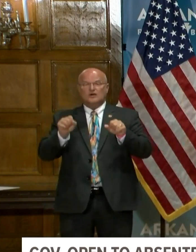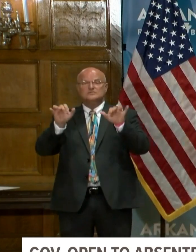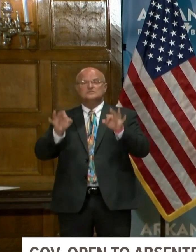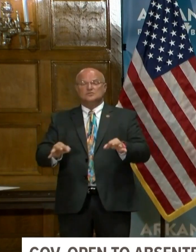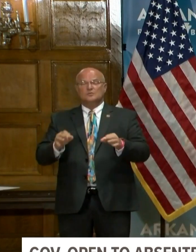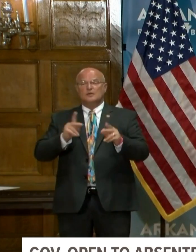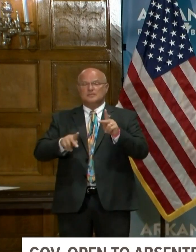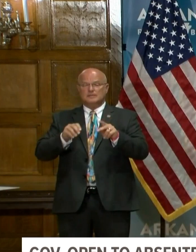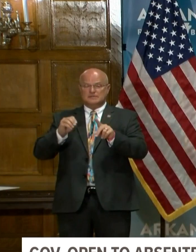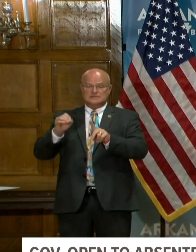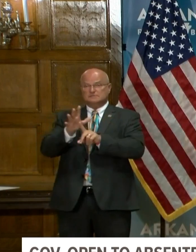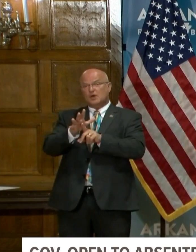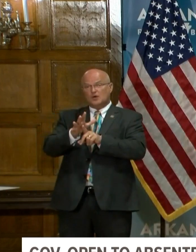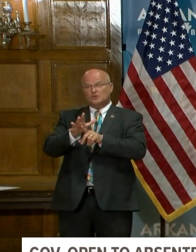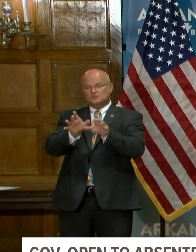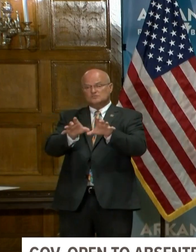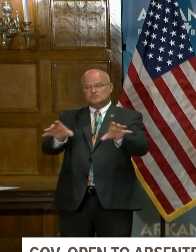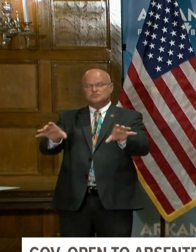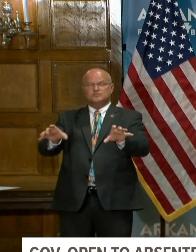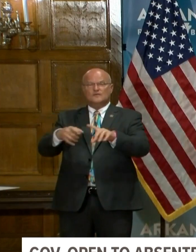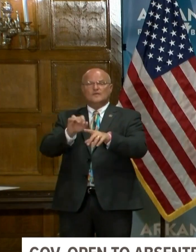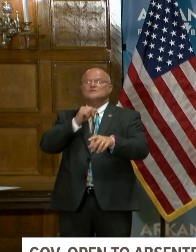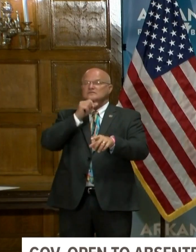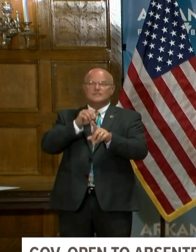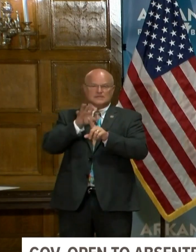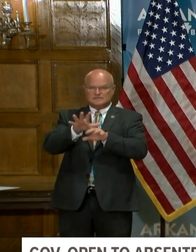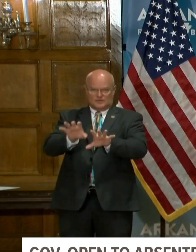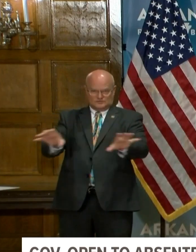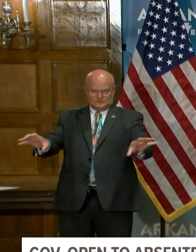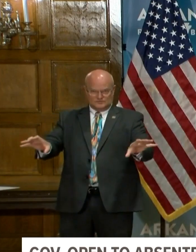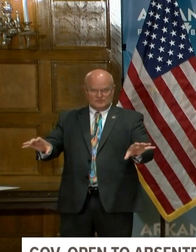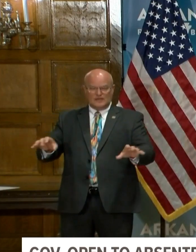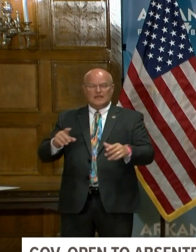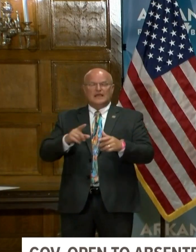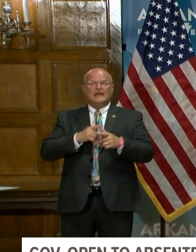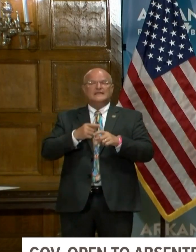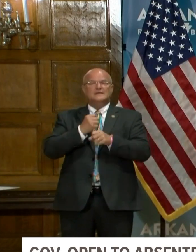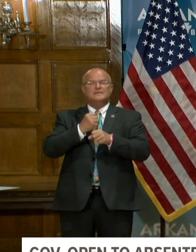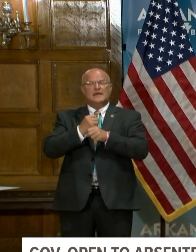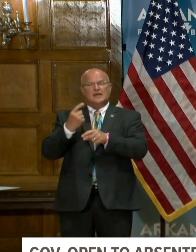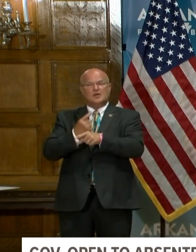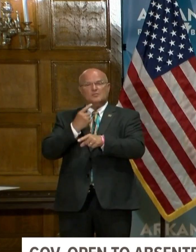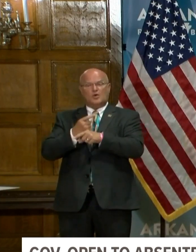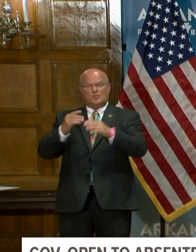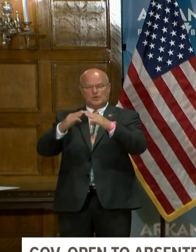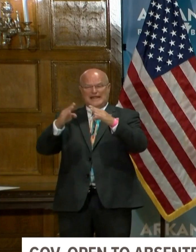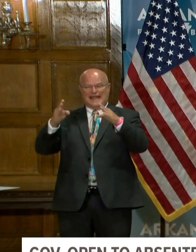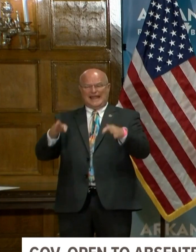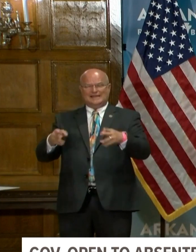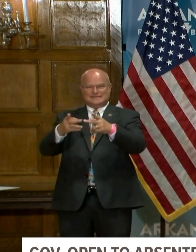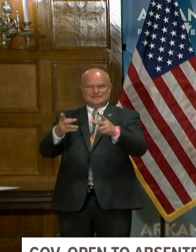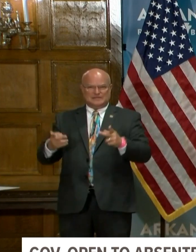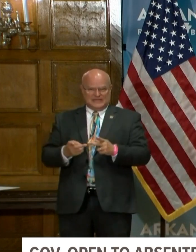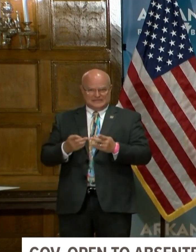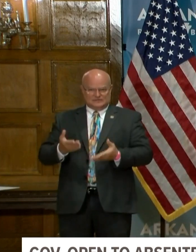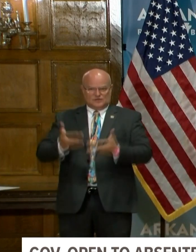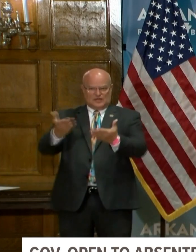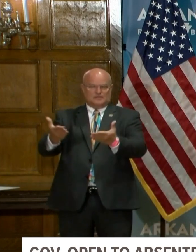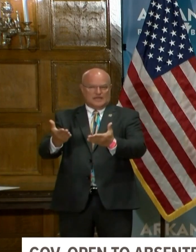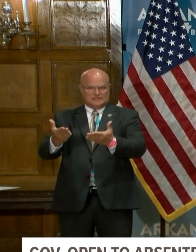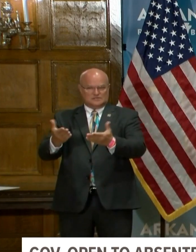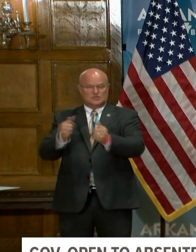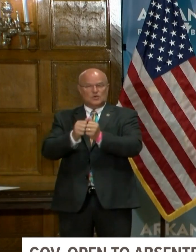determine those who have been exposed from those who have not been exposed, and make appropriate housing